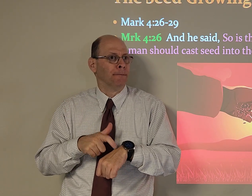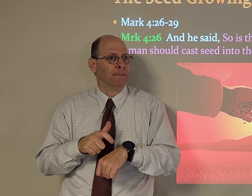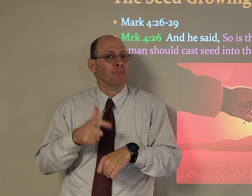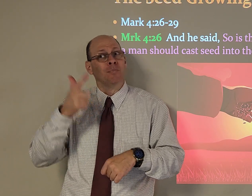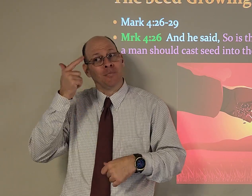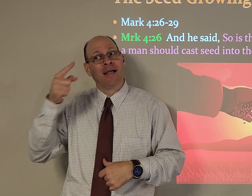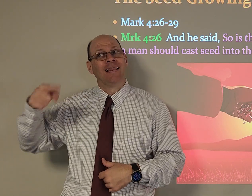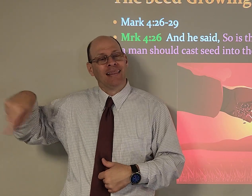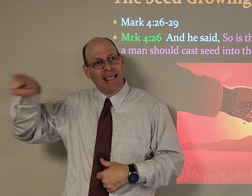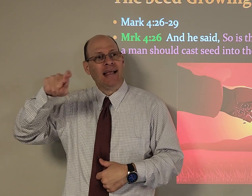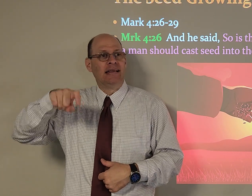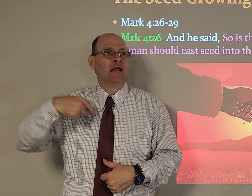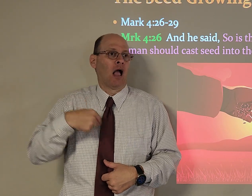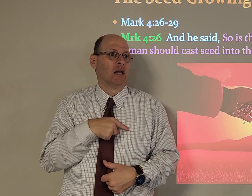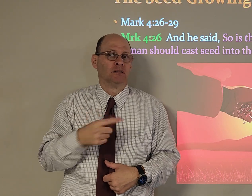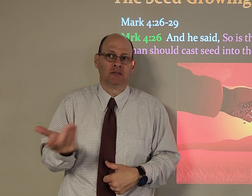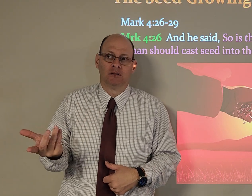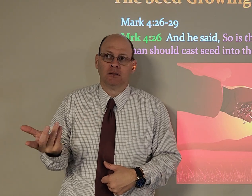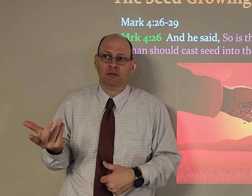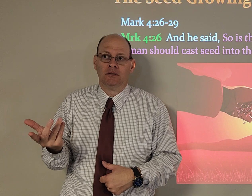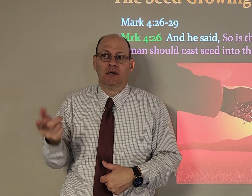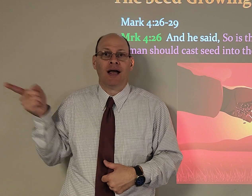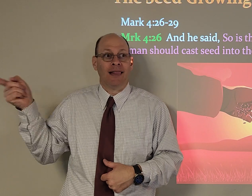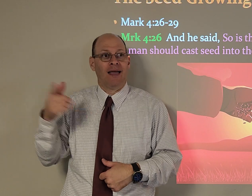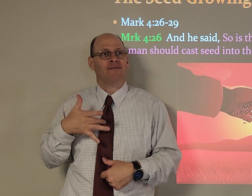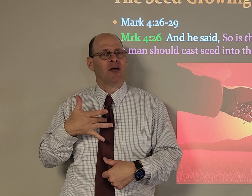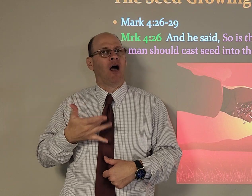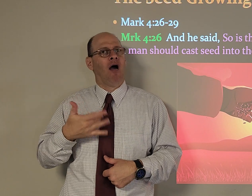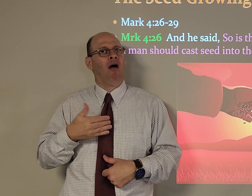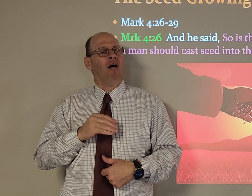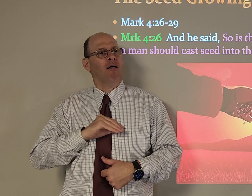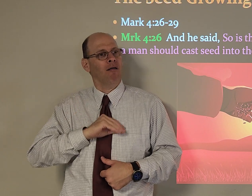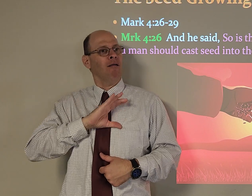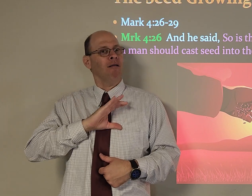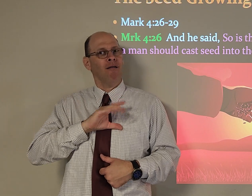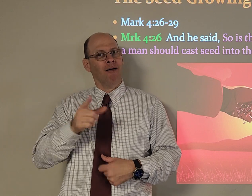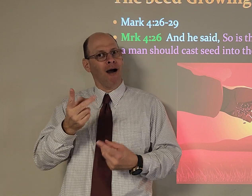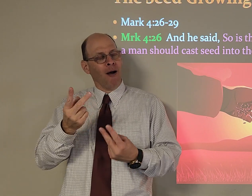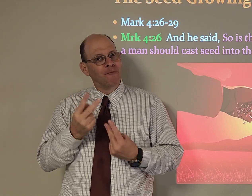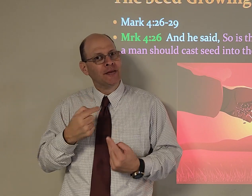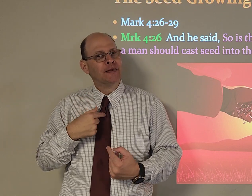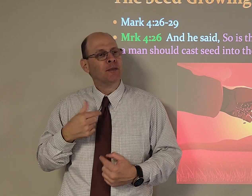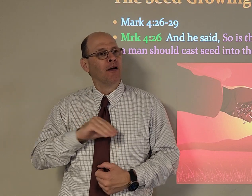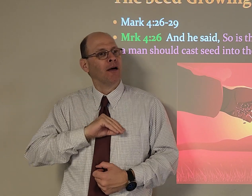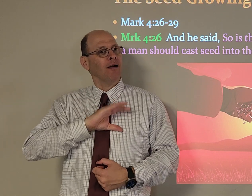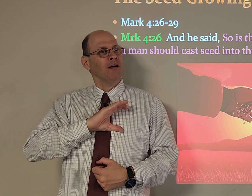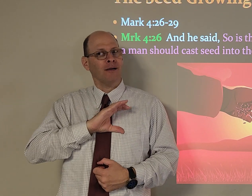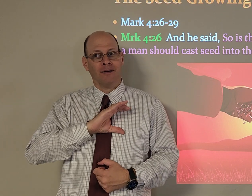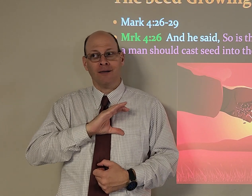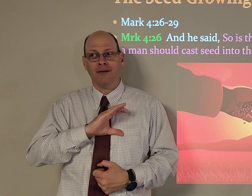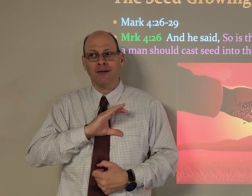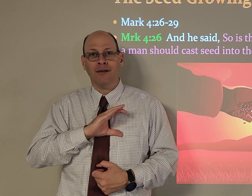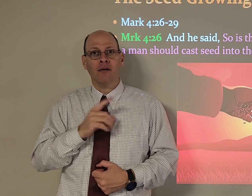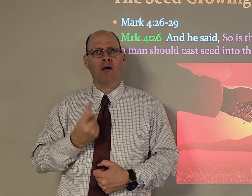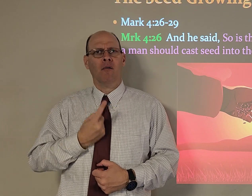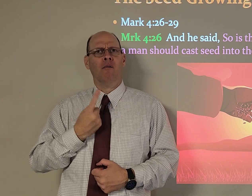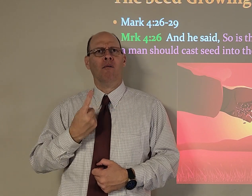I can't do it, I've got to take care of something else. In reality, you really could make the time, you could, you